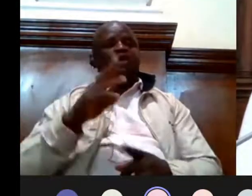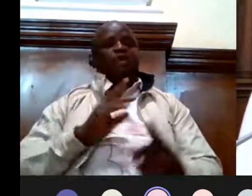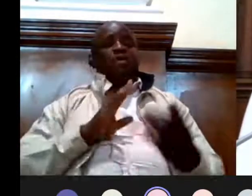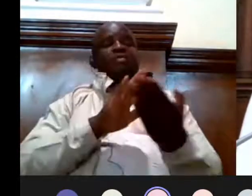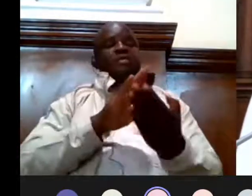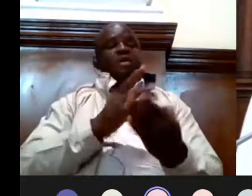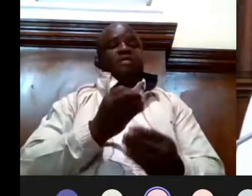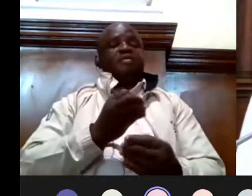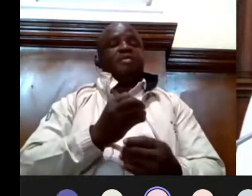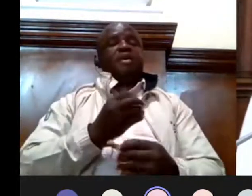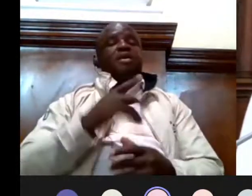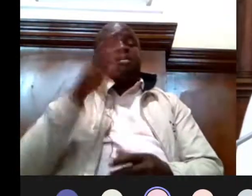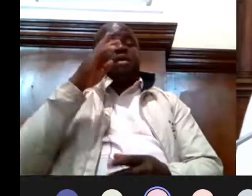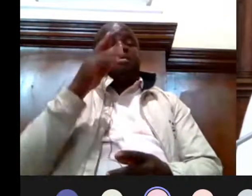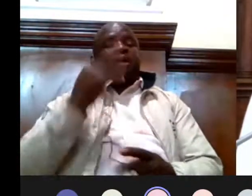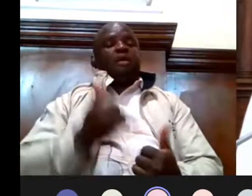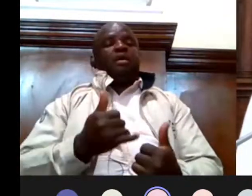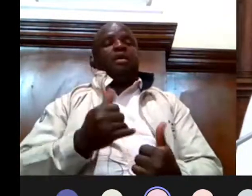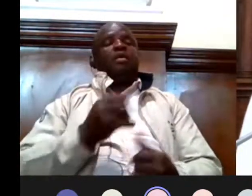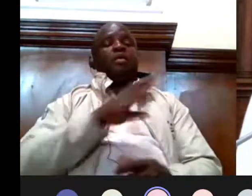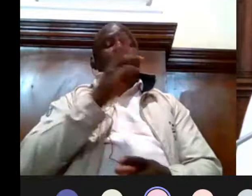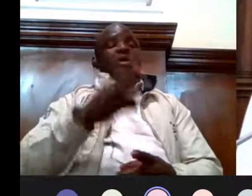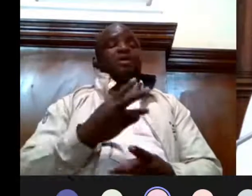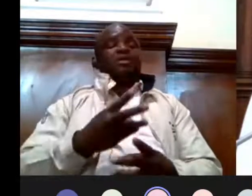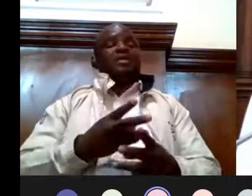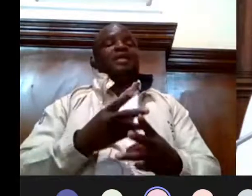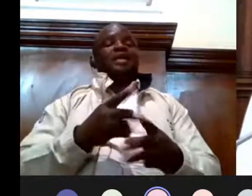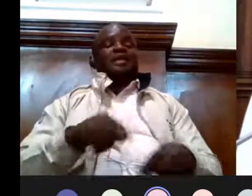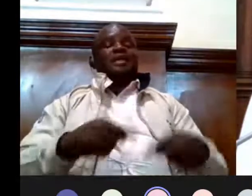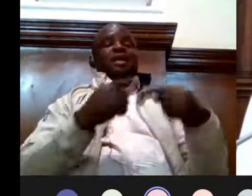the global and domestic challenges,